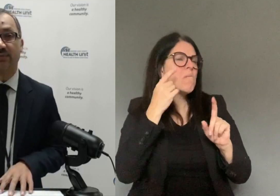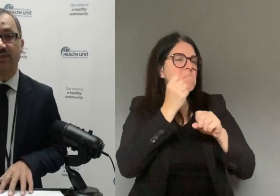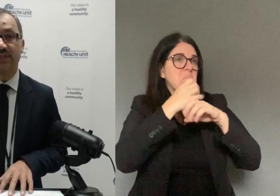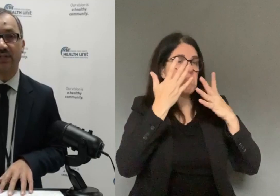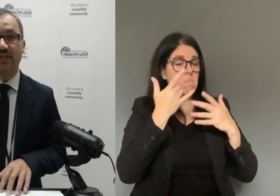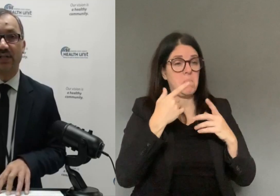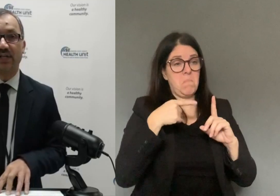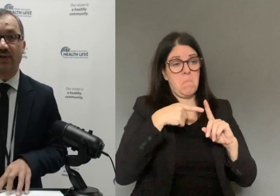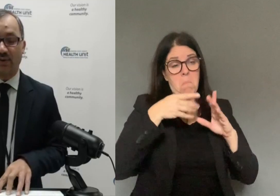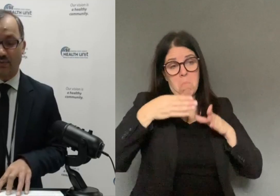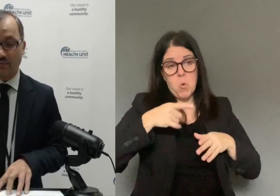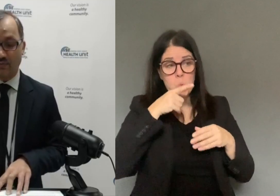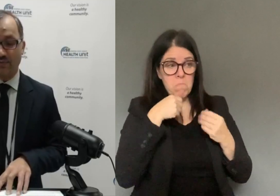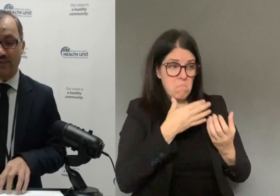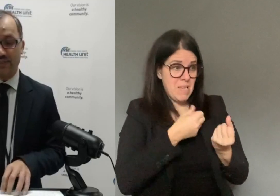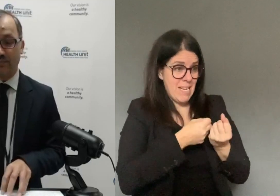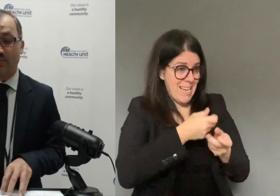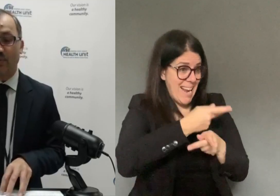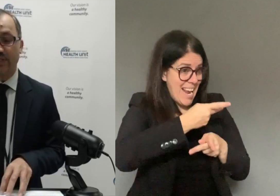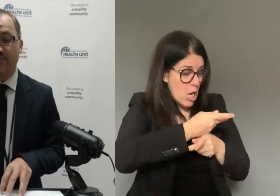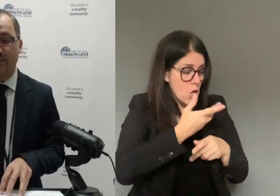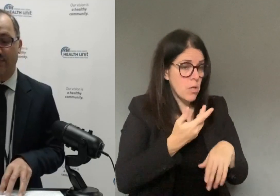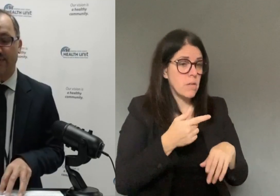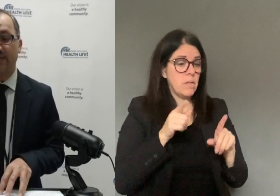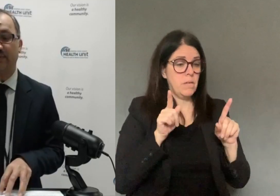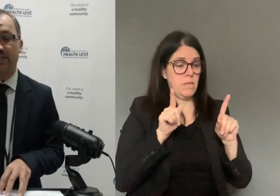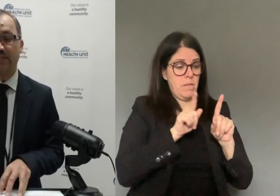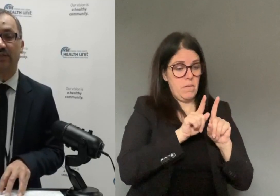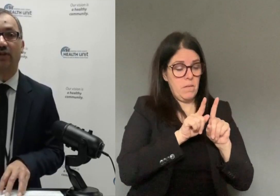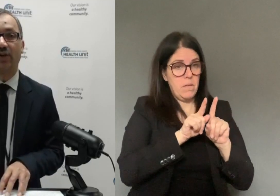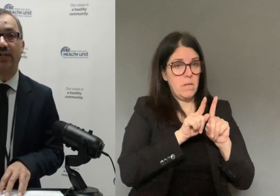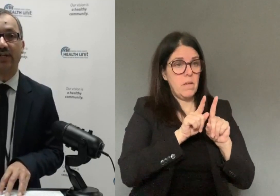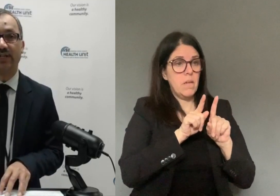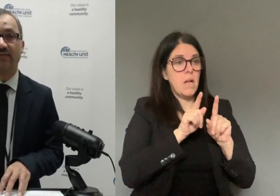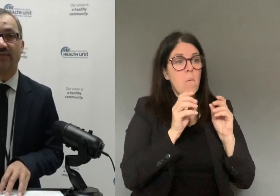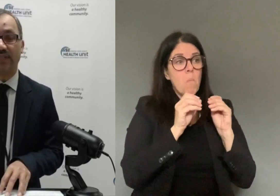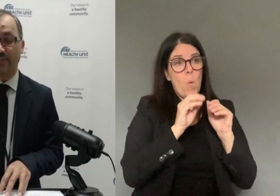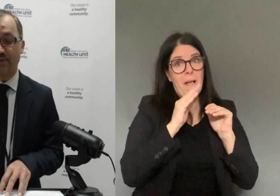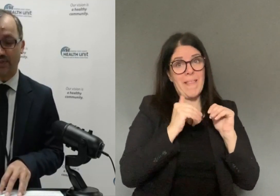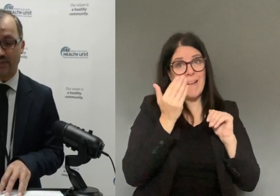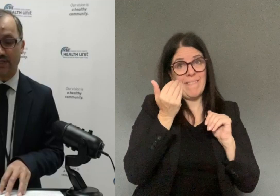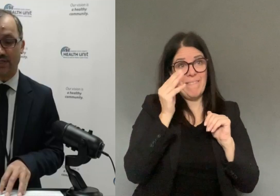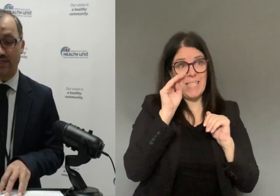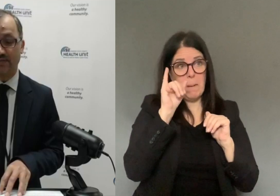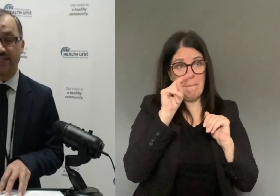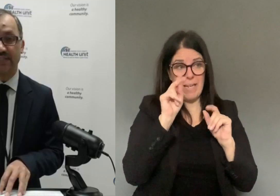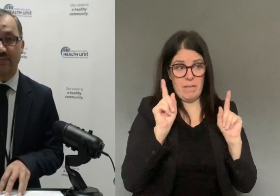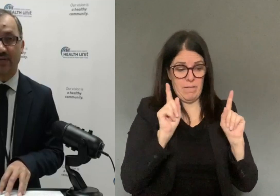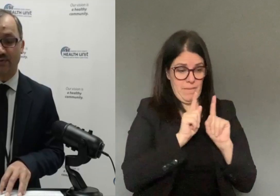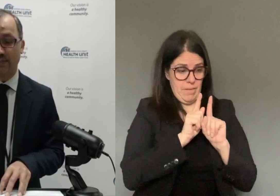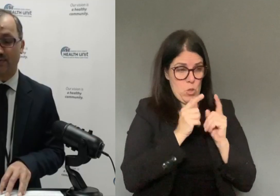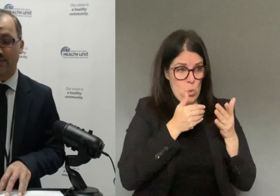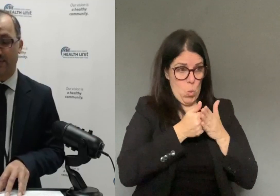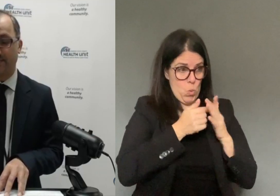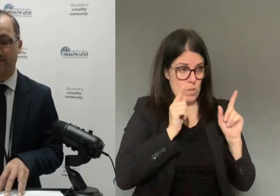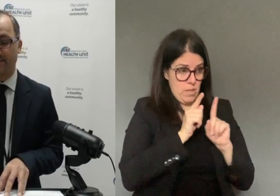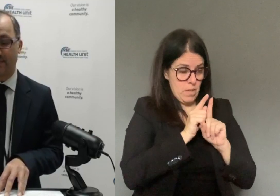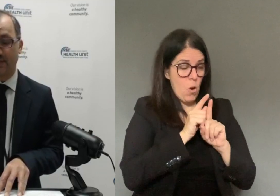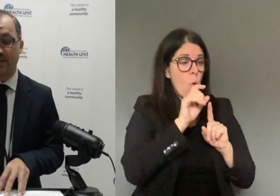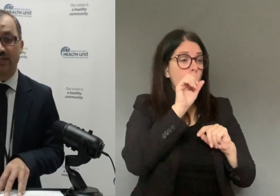with the person, which is more than 15 minutes, or live with that person, live at the same house with that